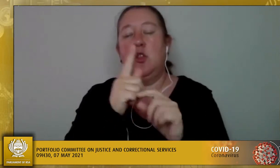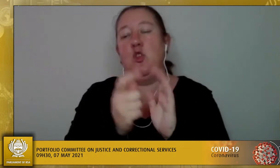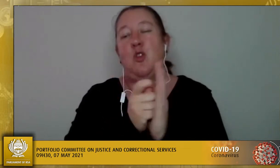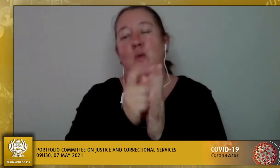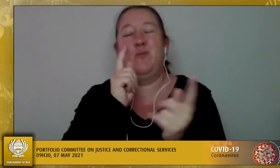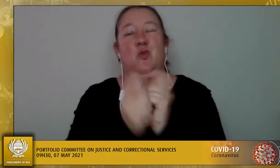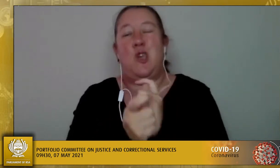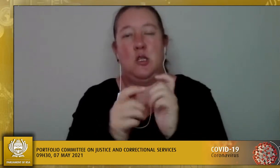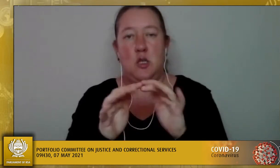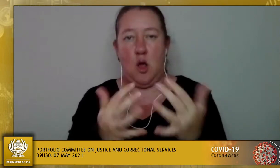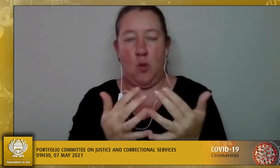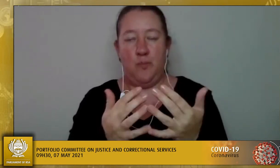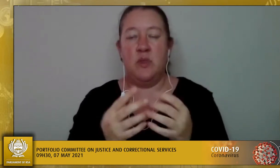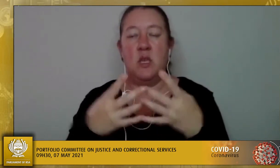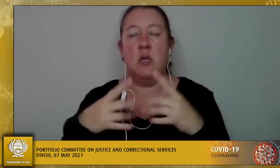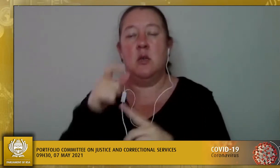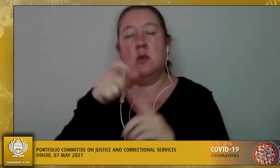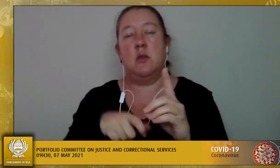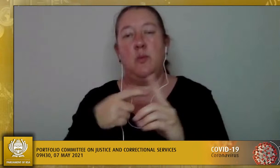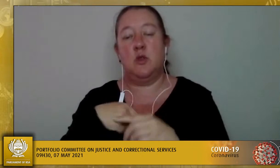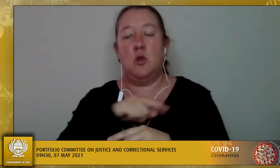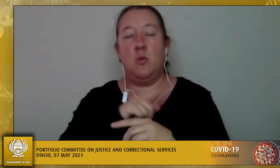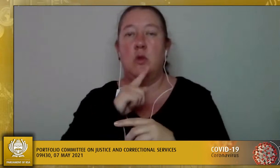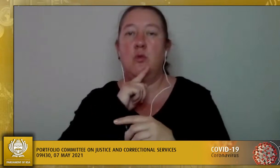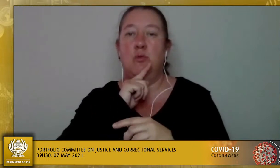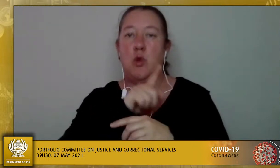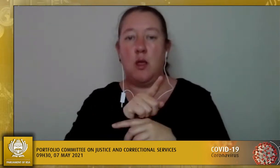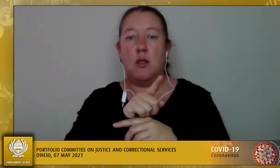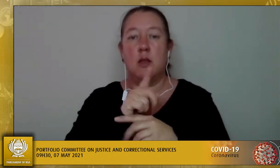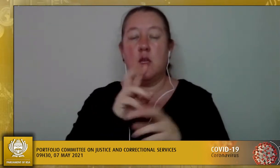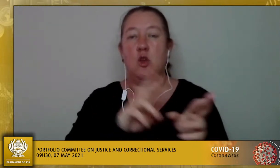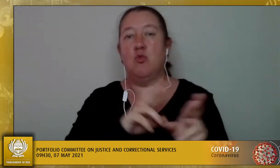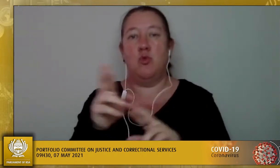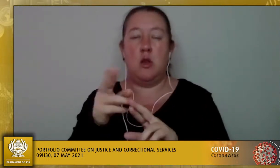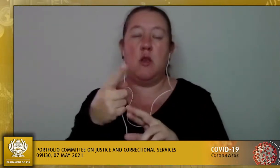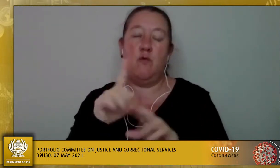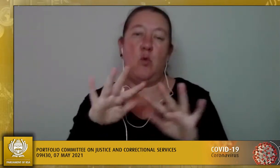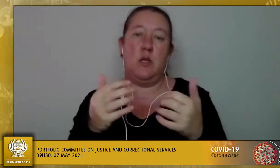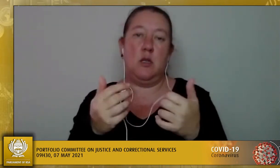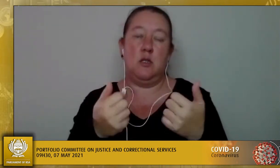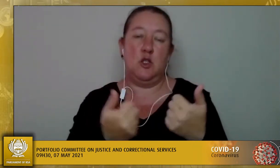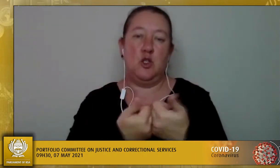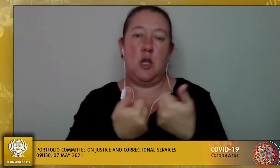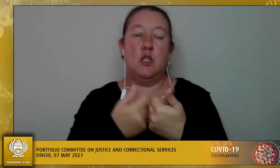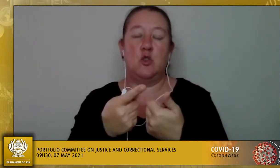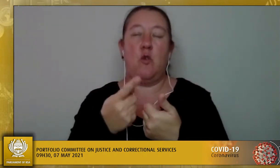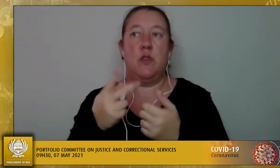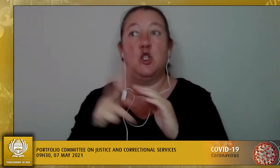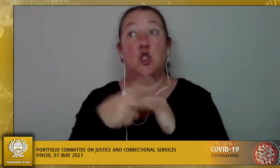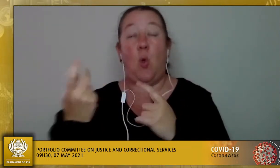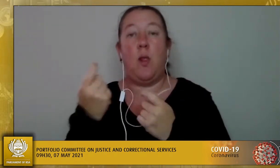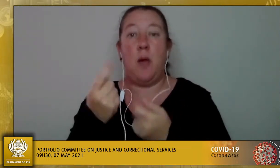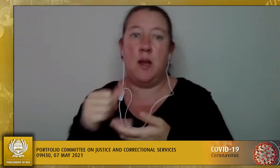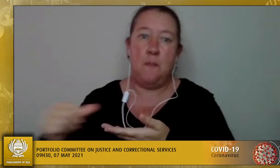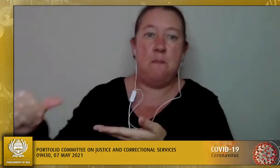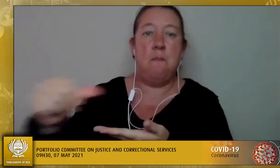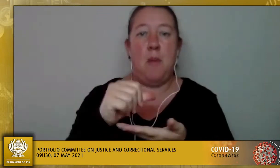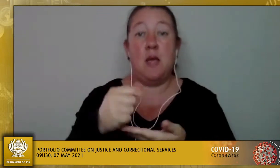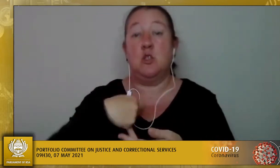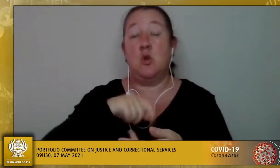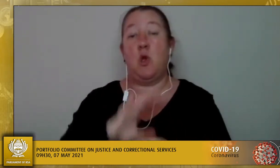uh chairperson we we are really um ready for the challenge of bringing back the stolen money so we are confident